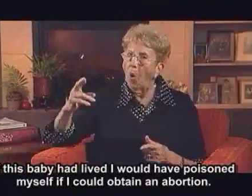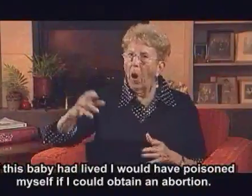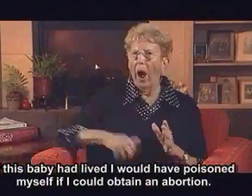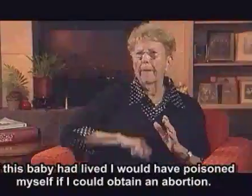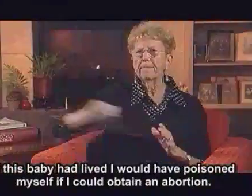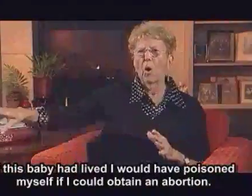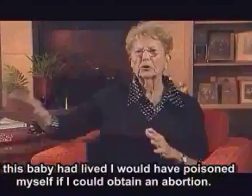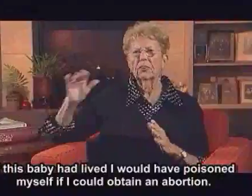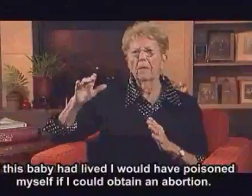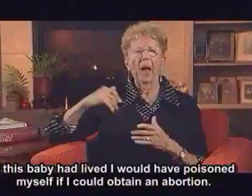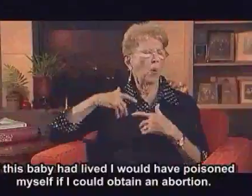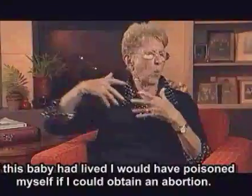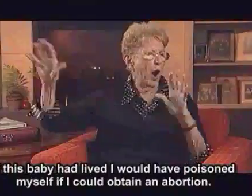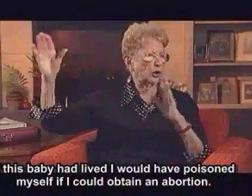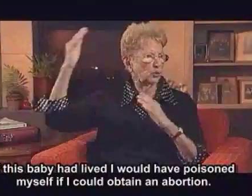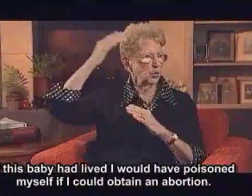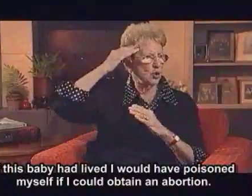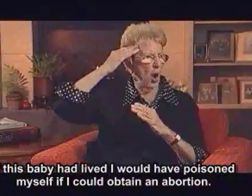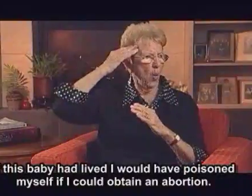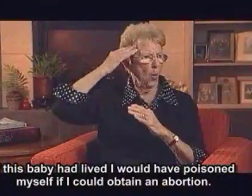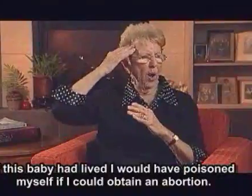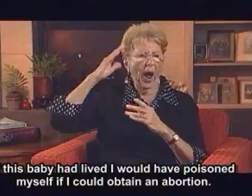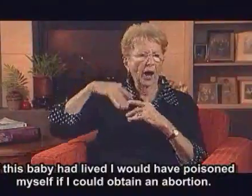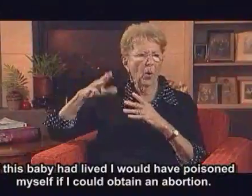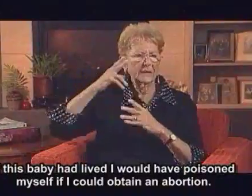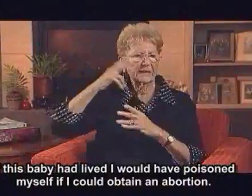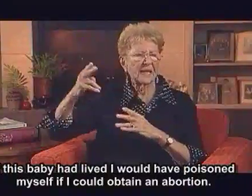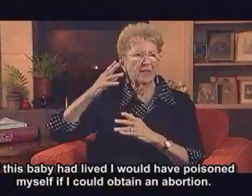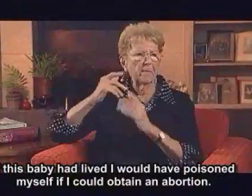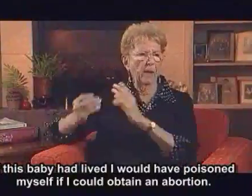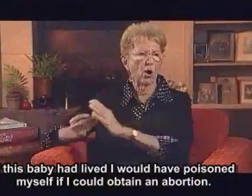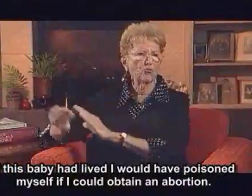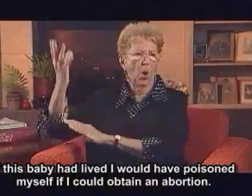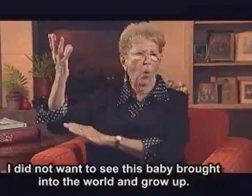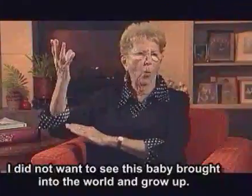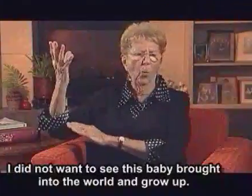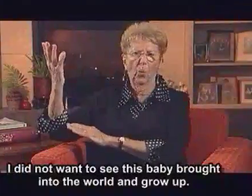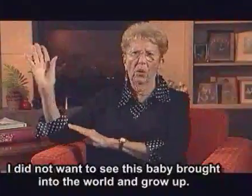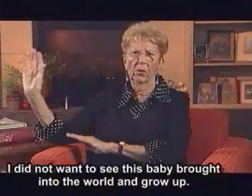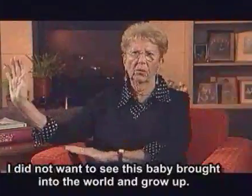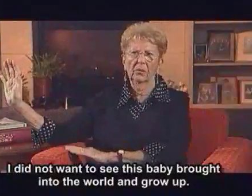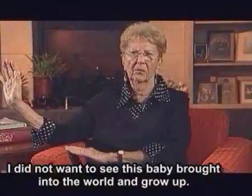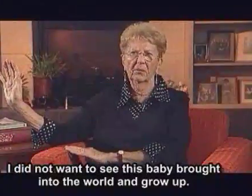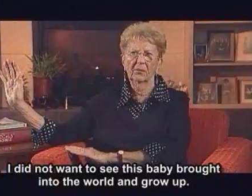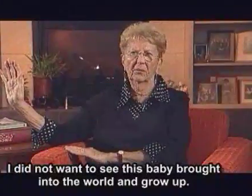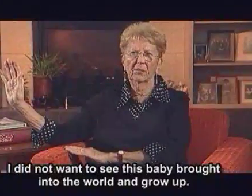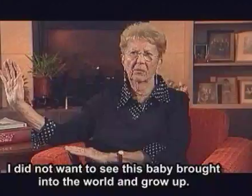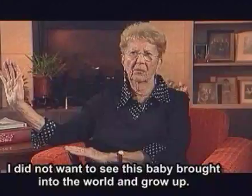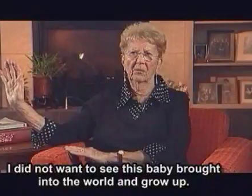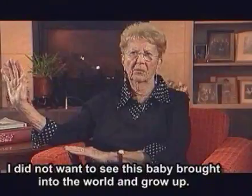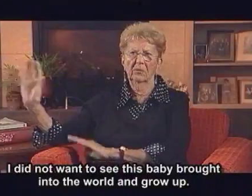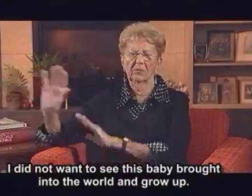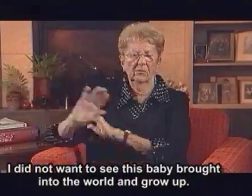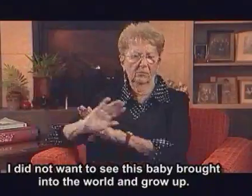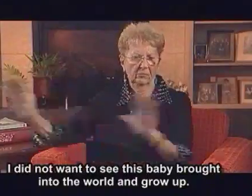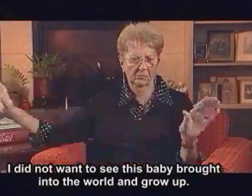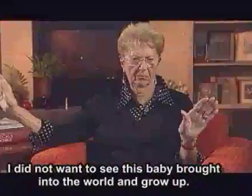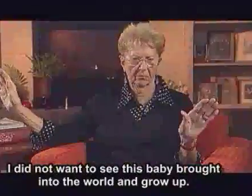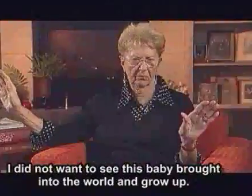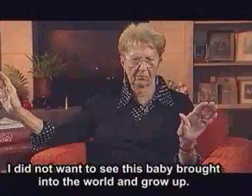If this baby had lived, I would poison myself if I couldn't obtain an abortion. I did not want to see this baby brought into the world and grow up.